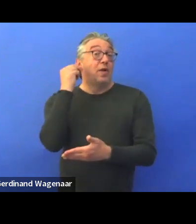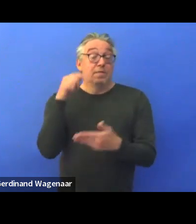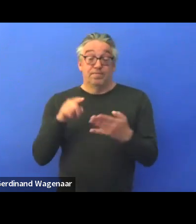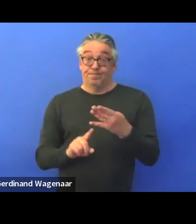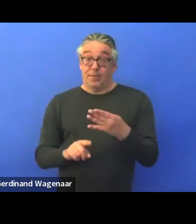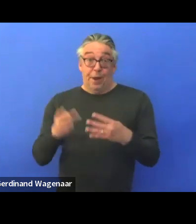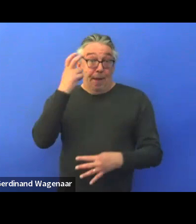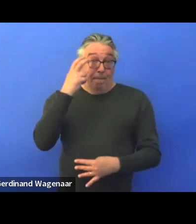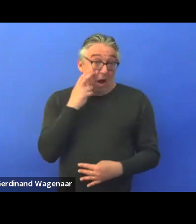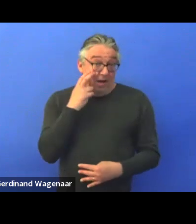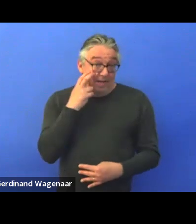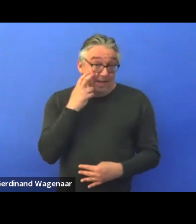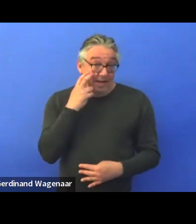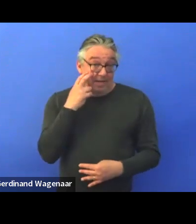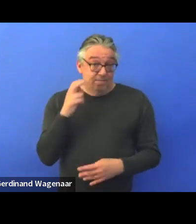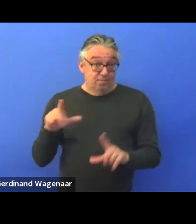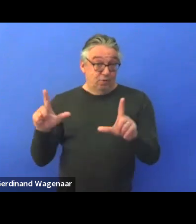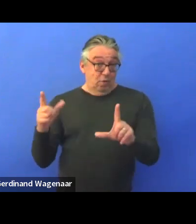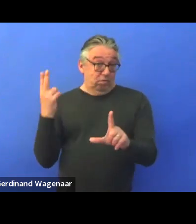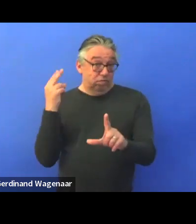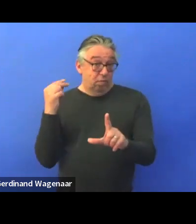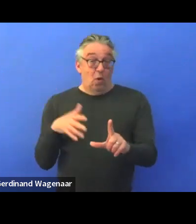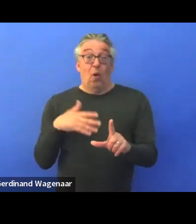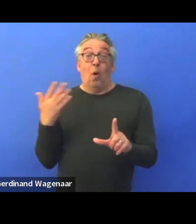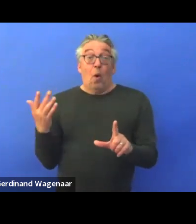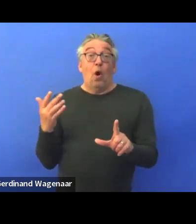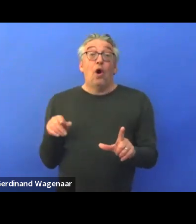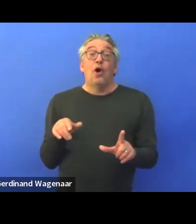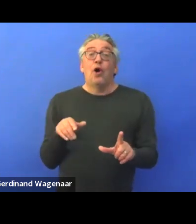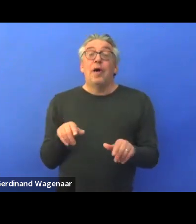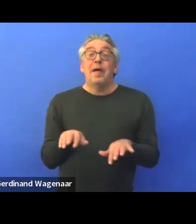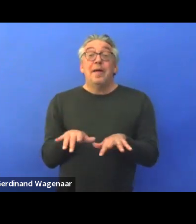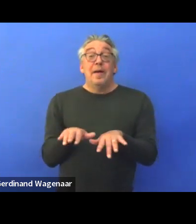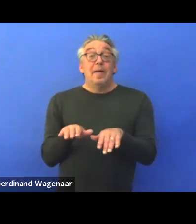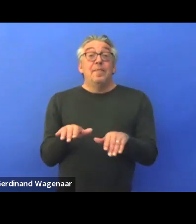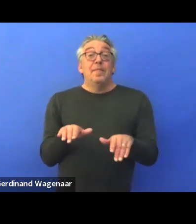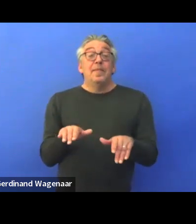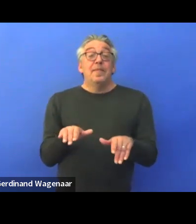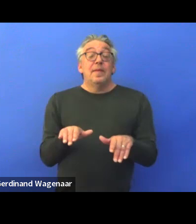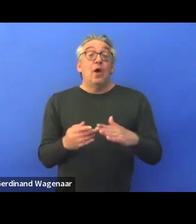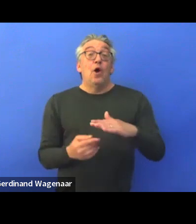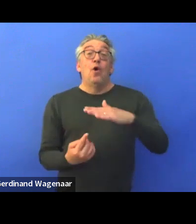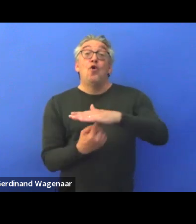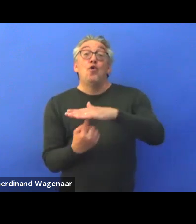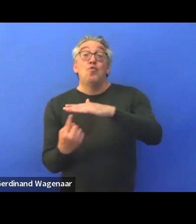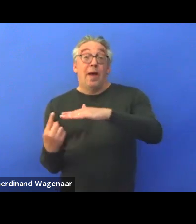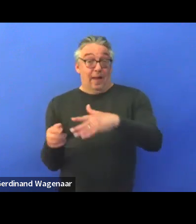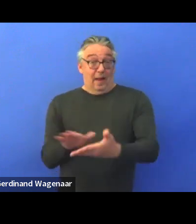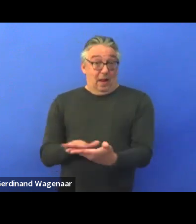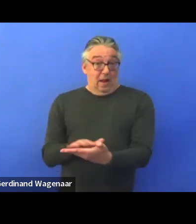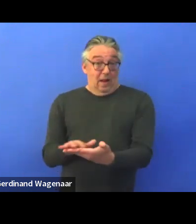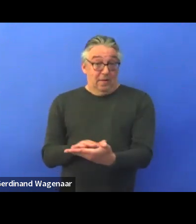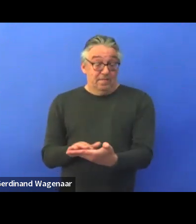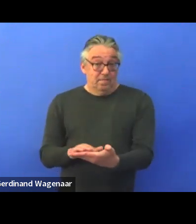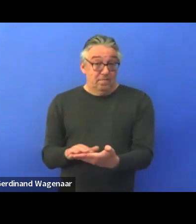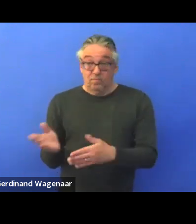a screen reader or refreshable Braille, a digital Braille display, people with a physical